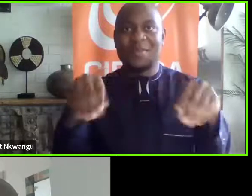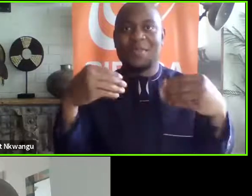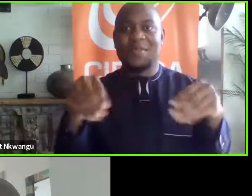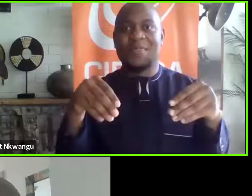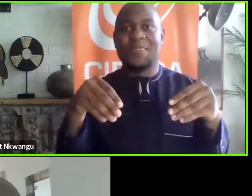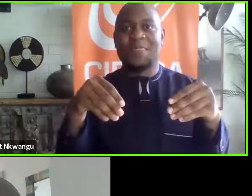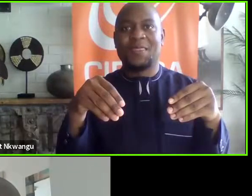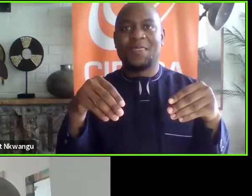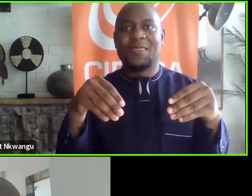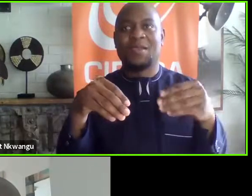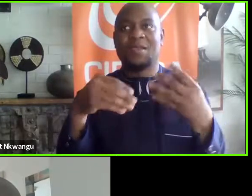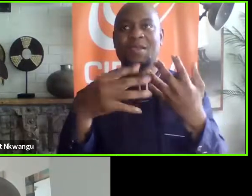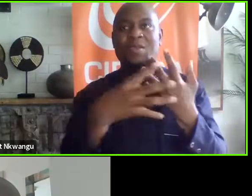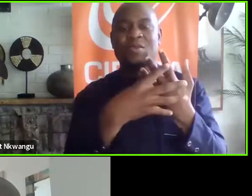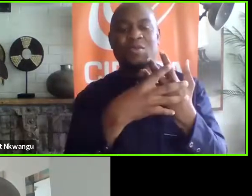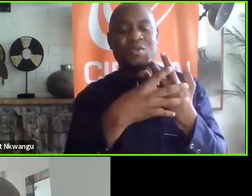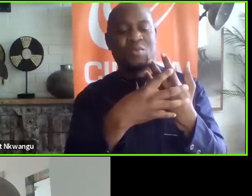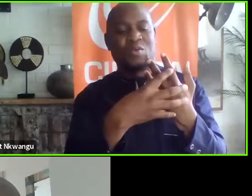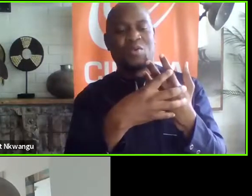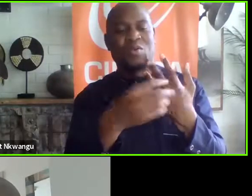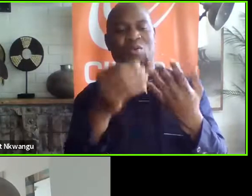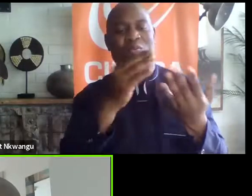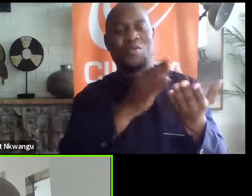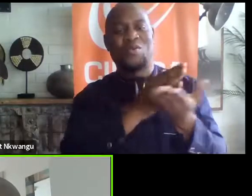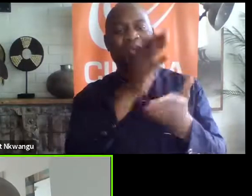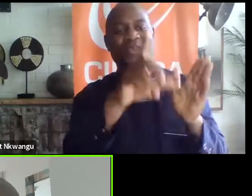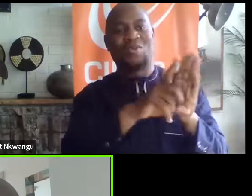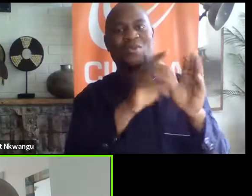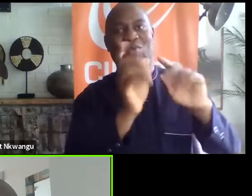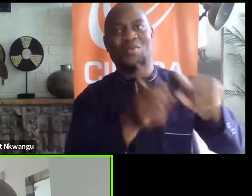to change these materials into